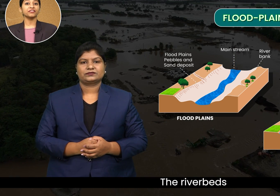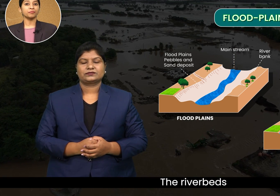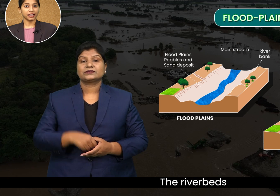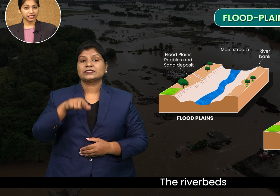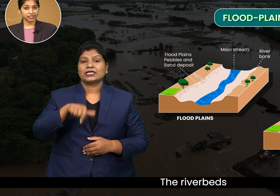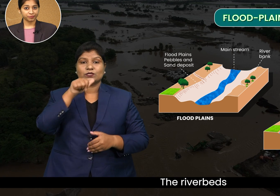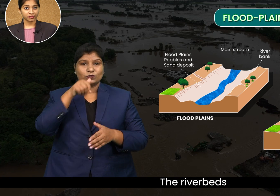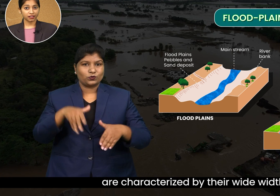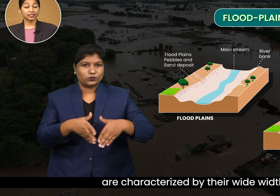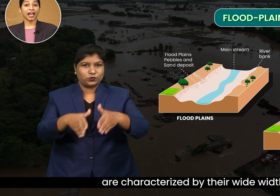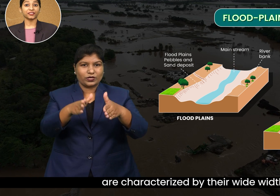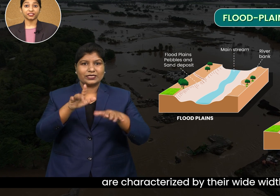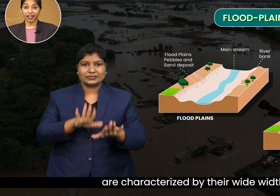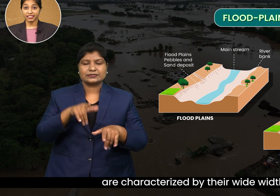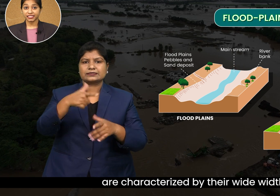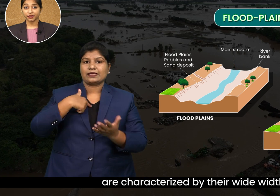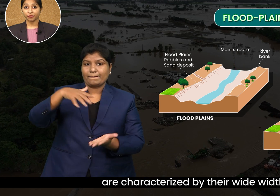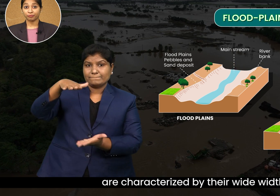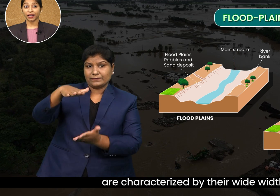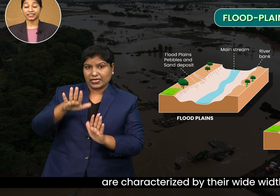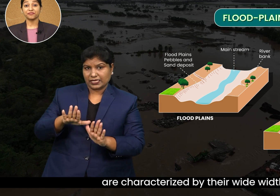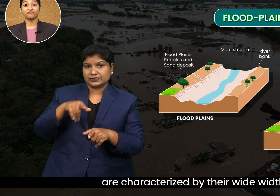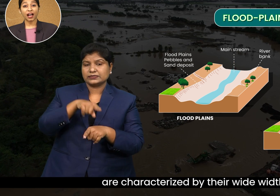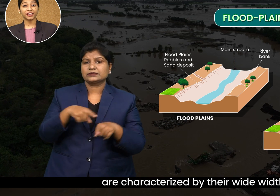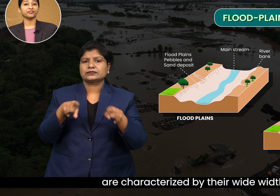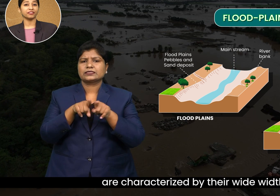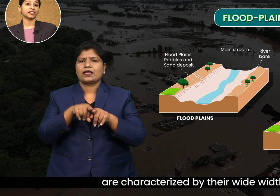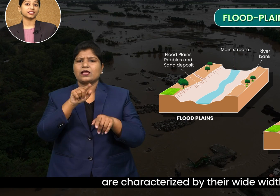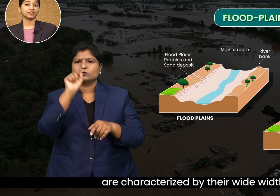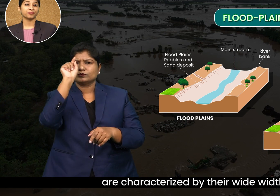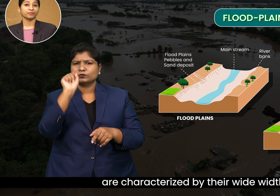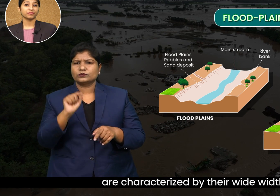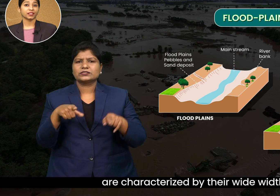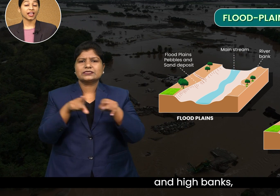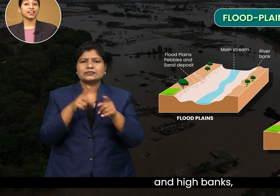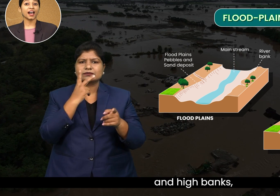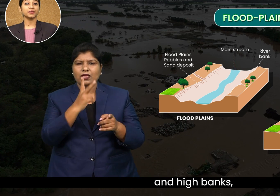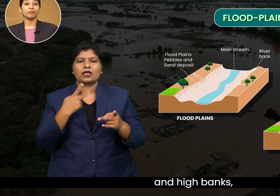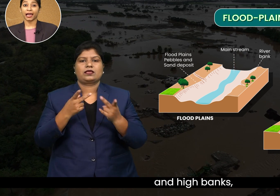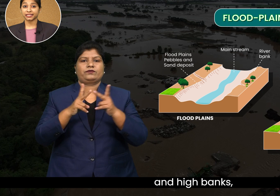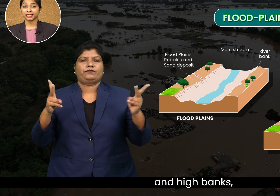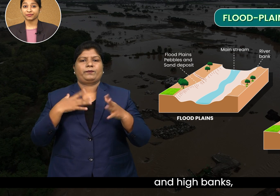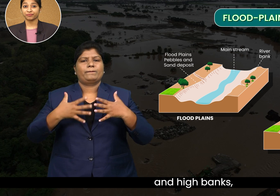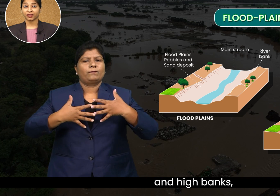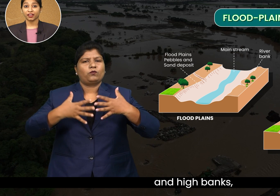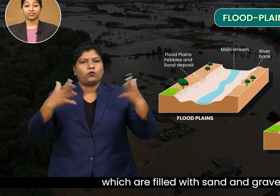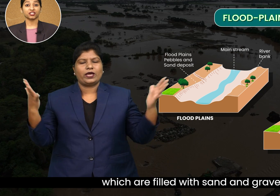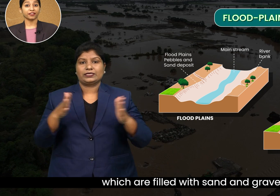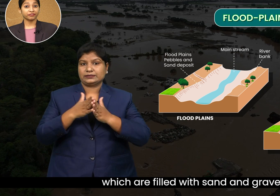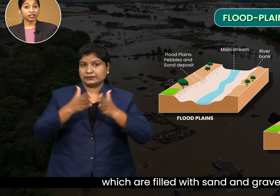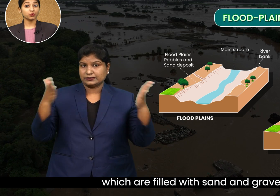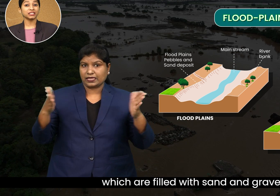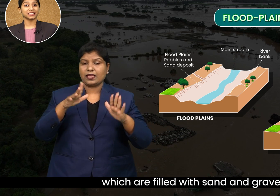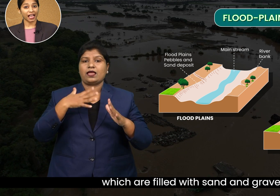The riverbeds are characterized by their wide width and high banks, which